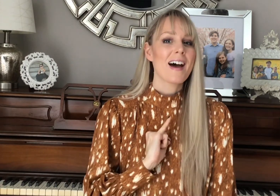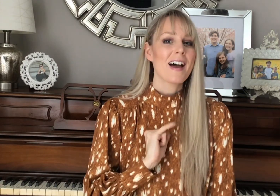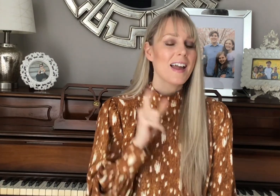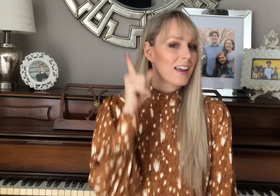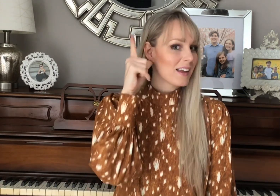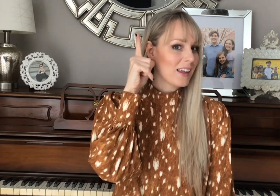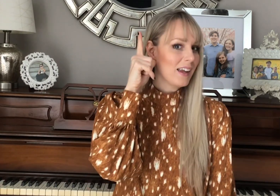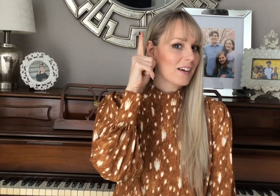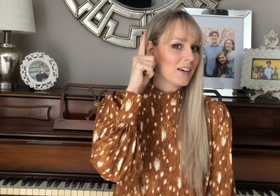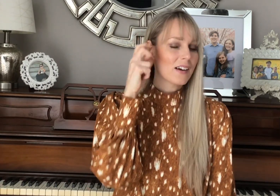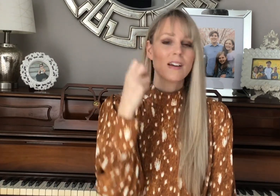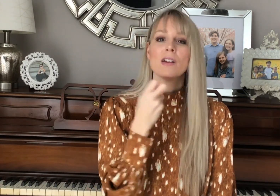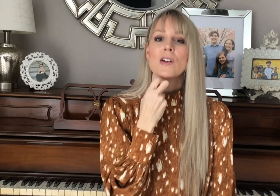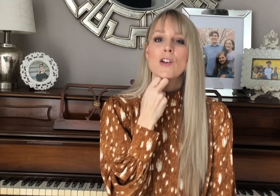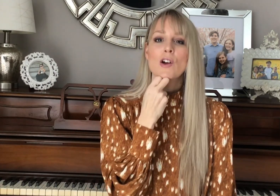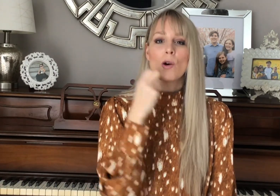I hear goat.